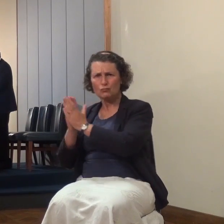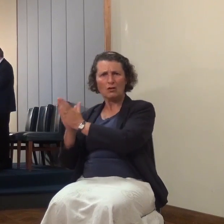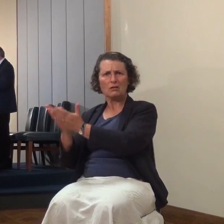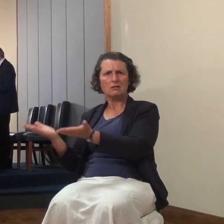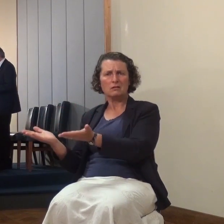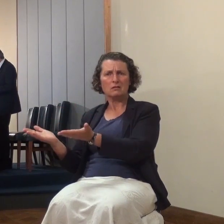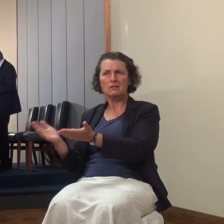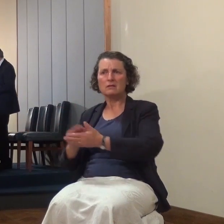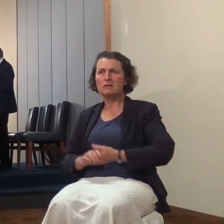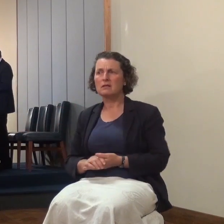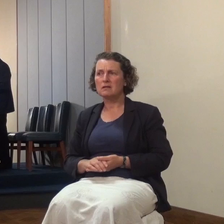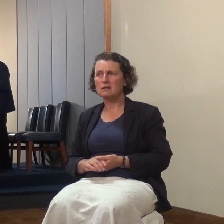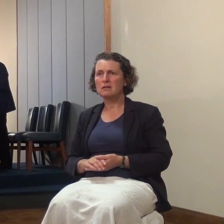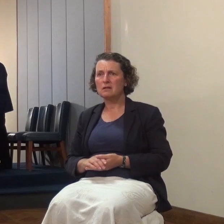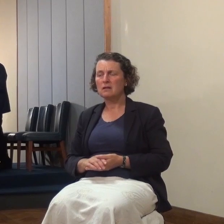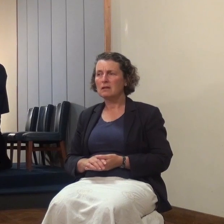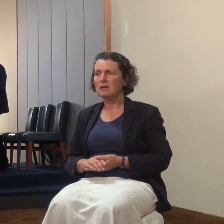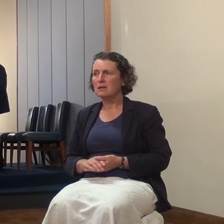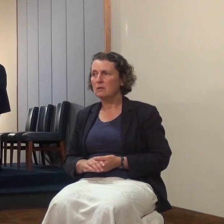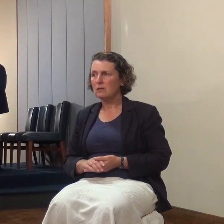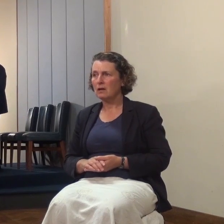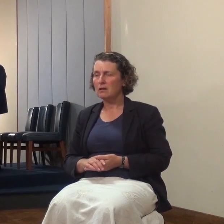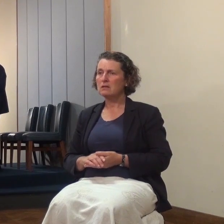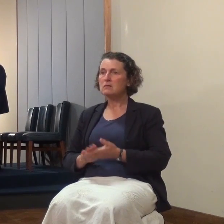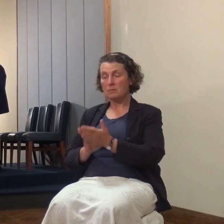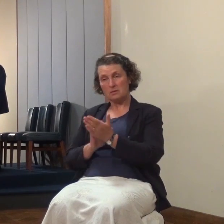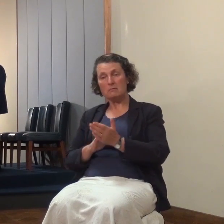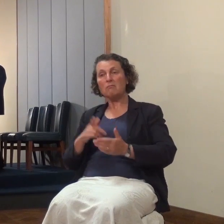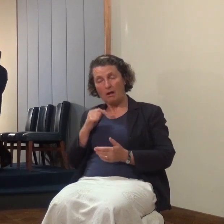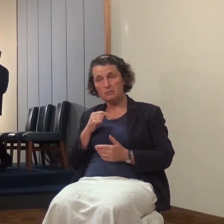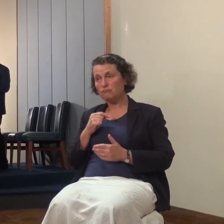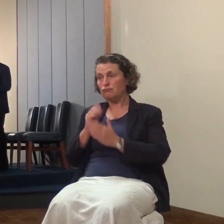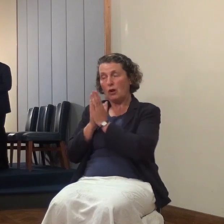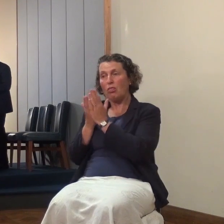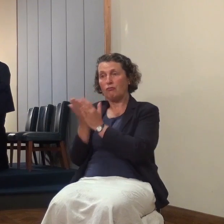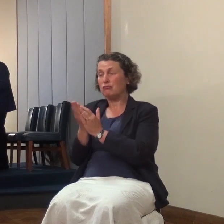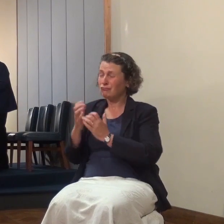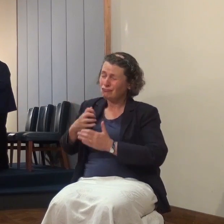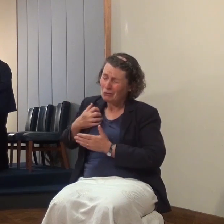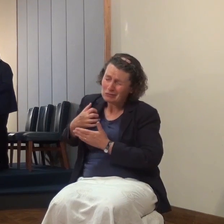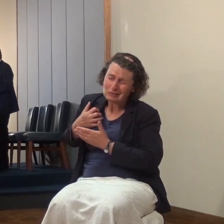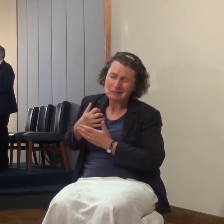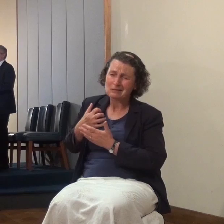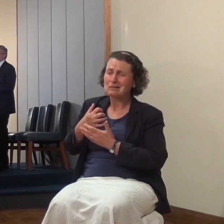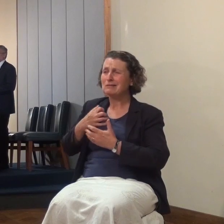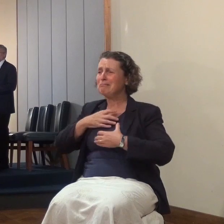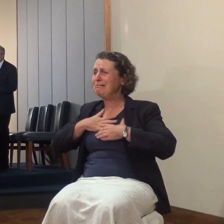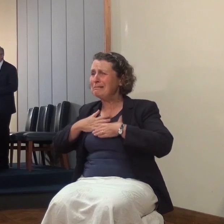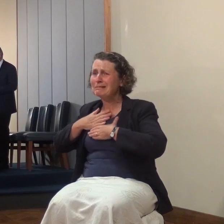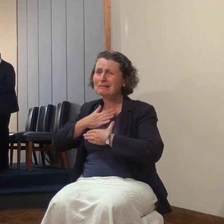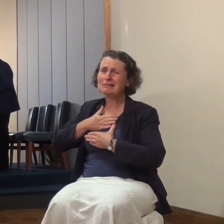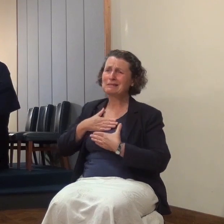set limits as to what kind of prayer is admissible or qualifies. Your prayers are a sign of life